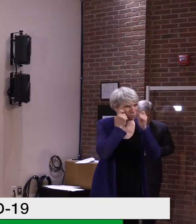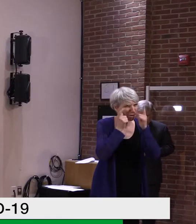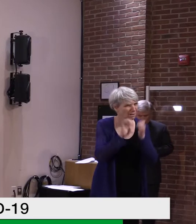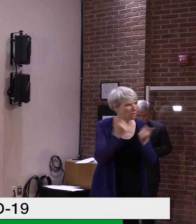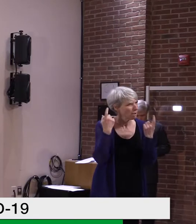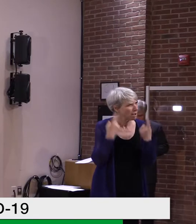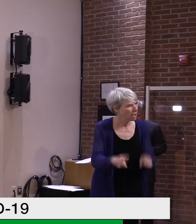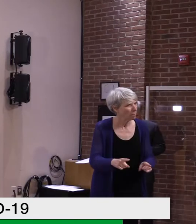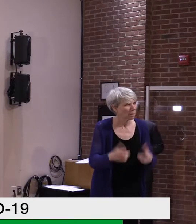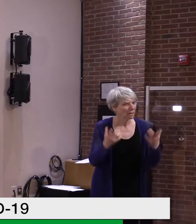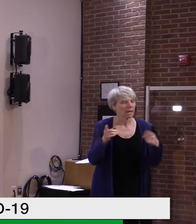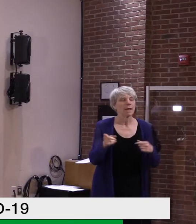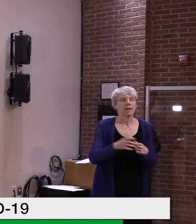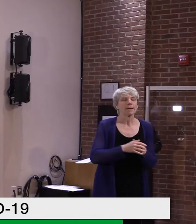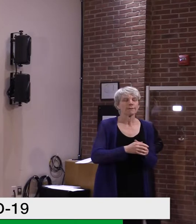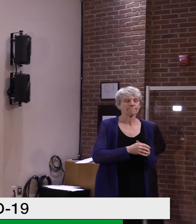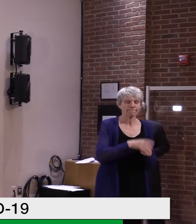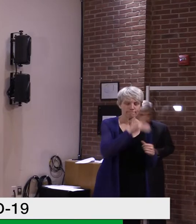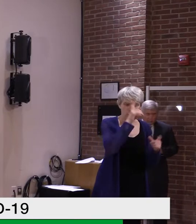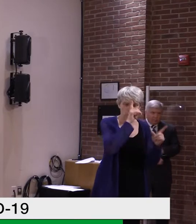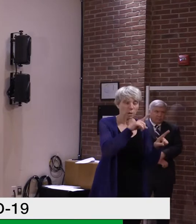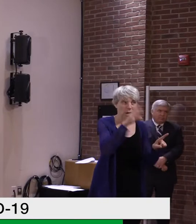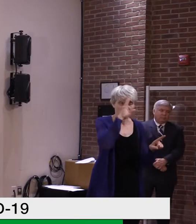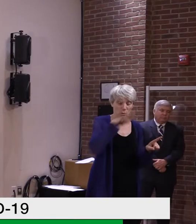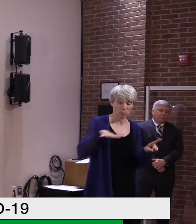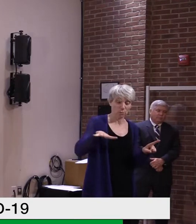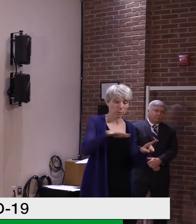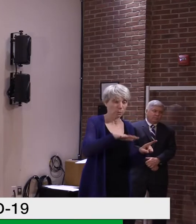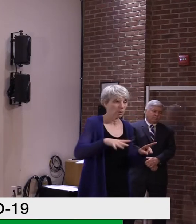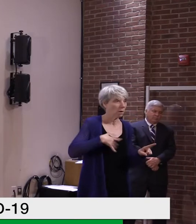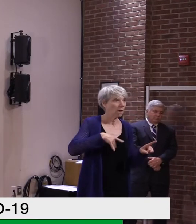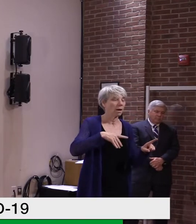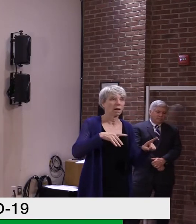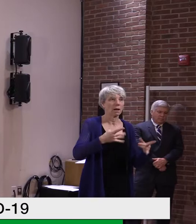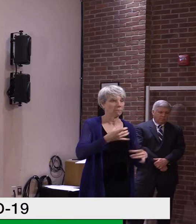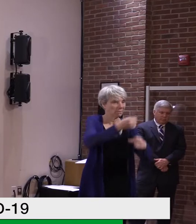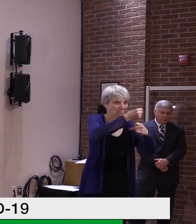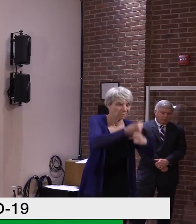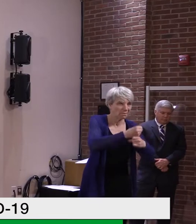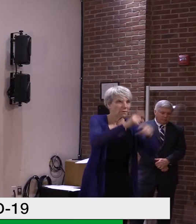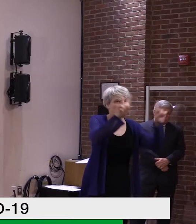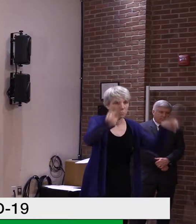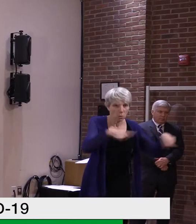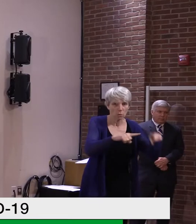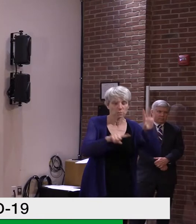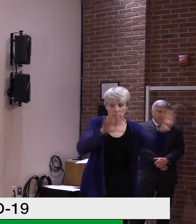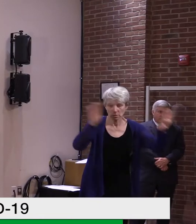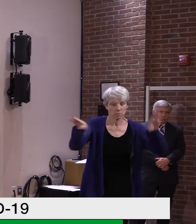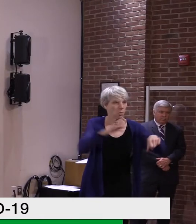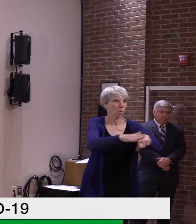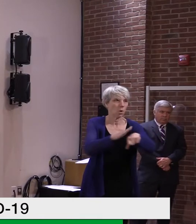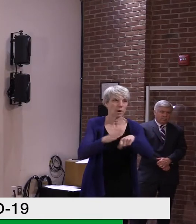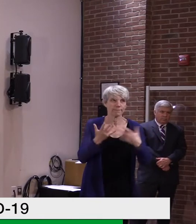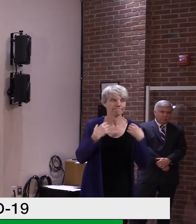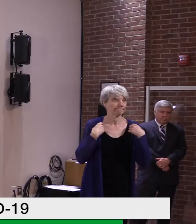Yeah, agreed. And it is one of those areas that's posted that I referenced as well.